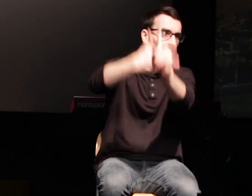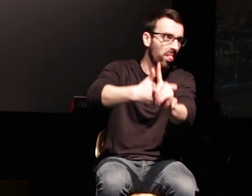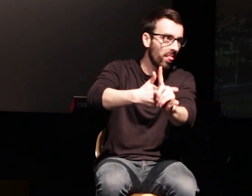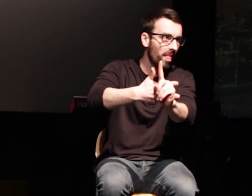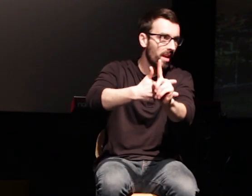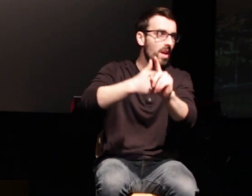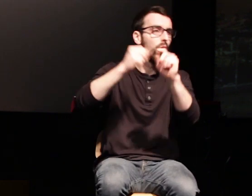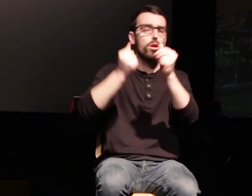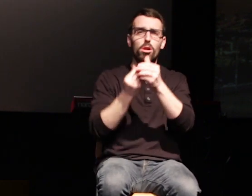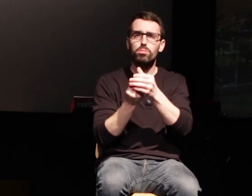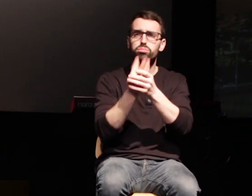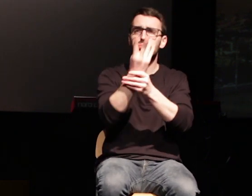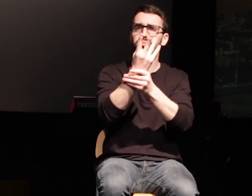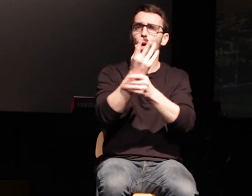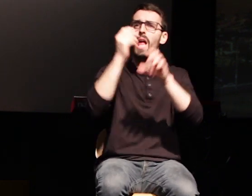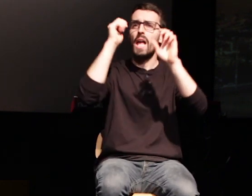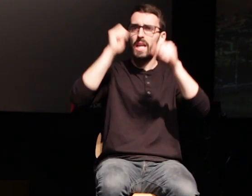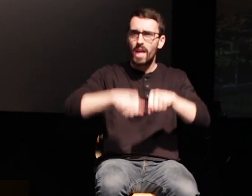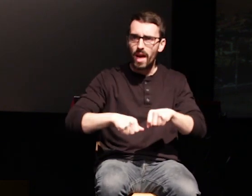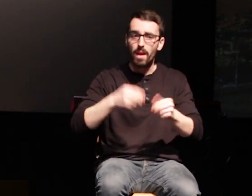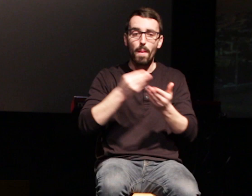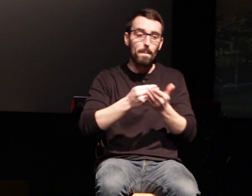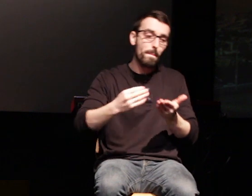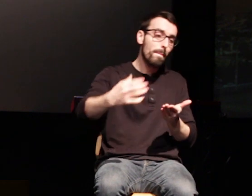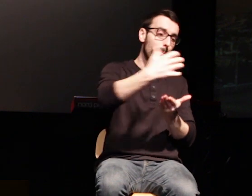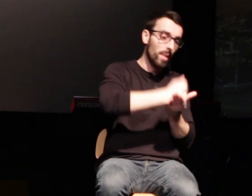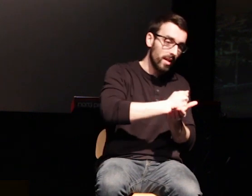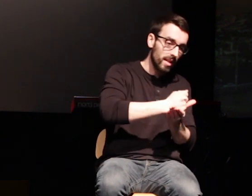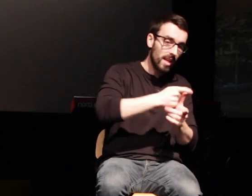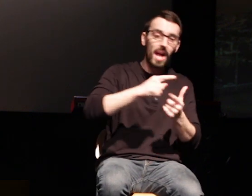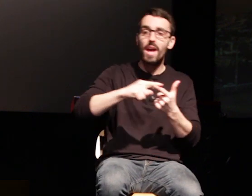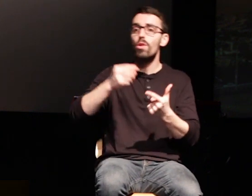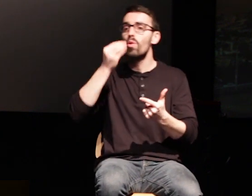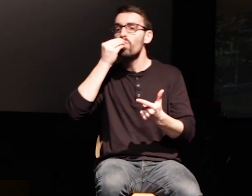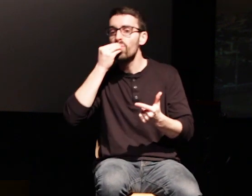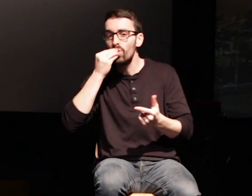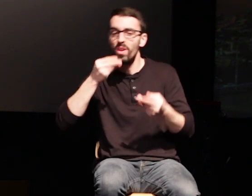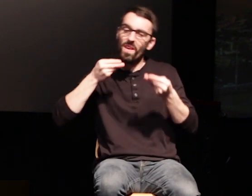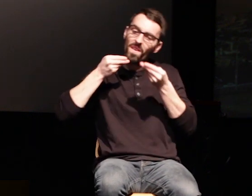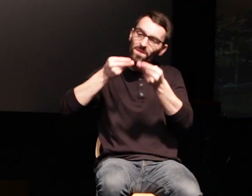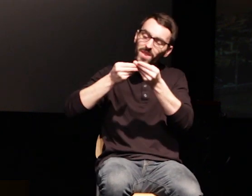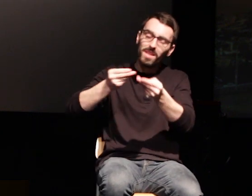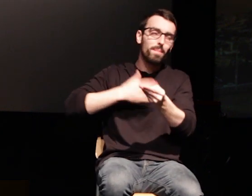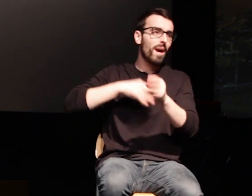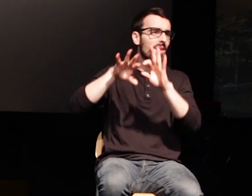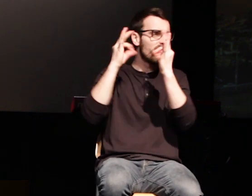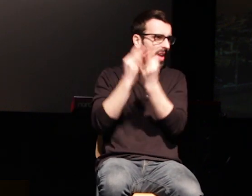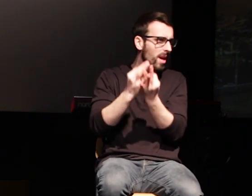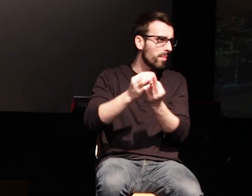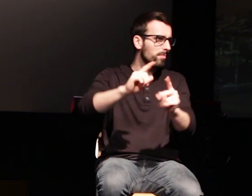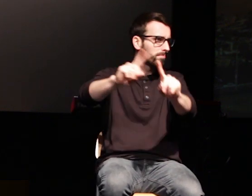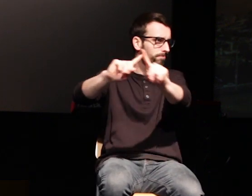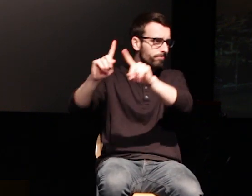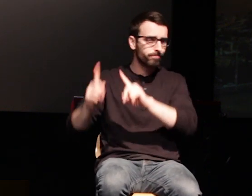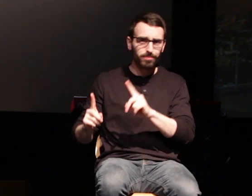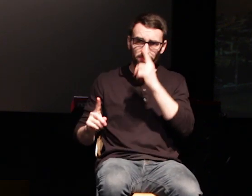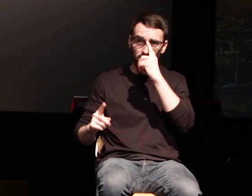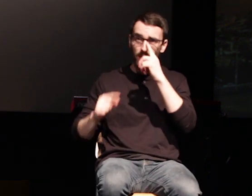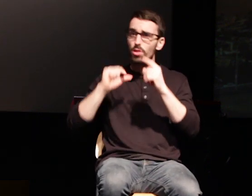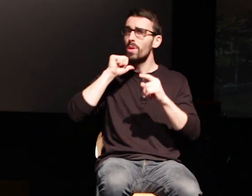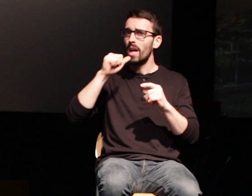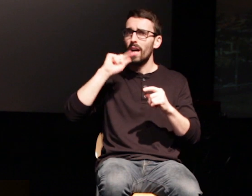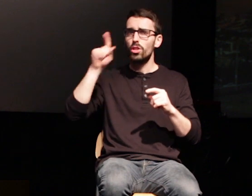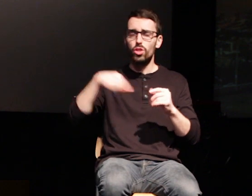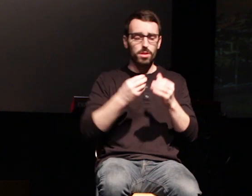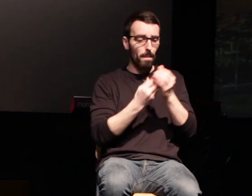feed myself, I can feed other people. So the farmer has a goal, and it's a pretty obvious goal. It isn't just to plant plants, it's to plant